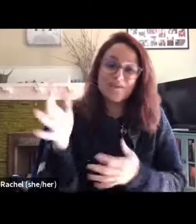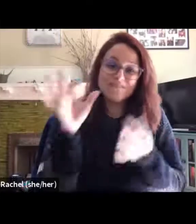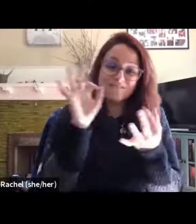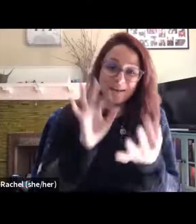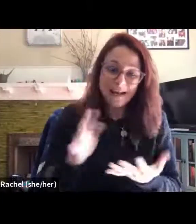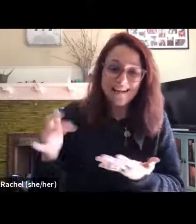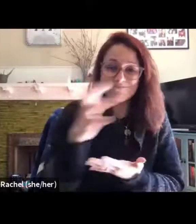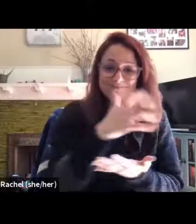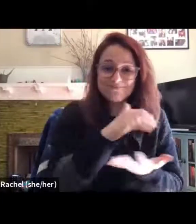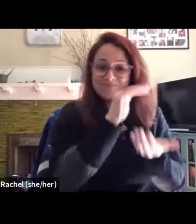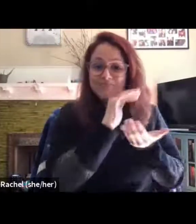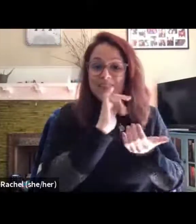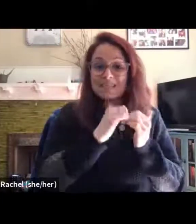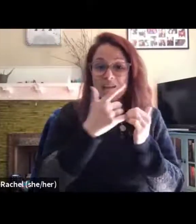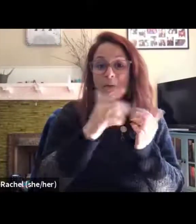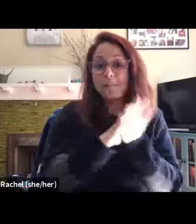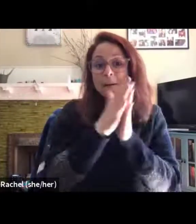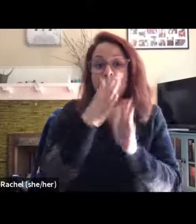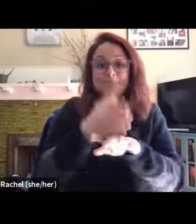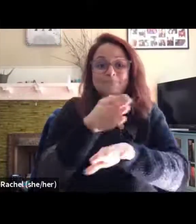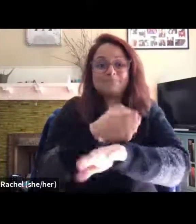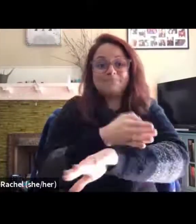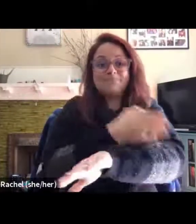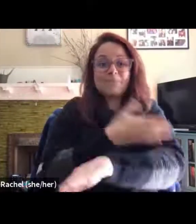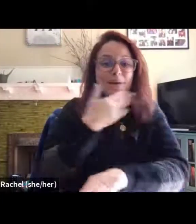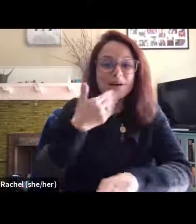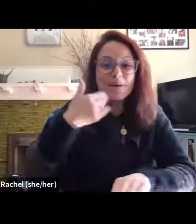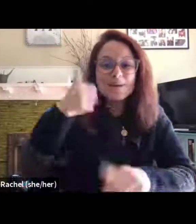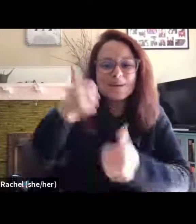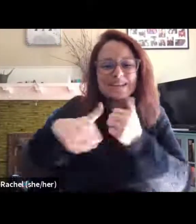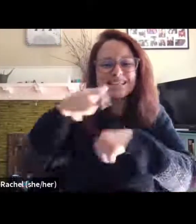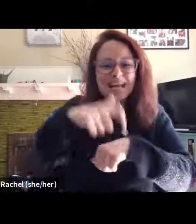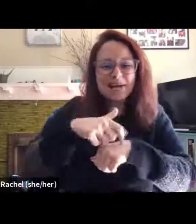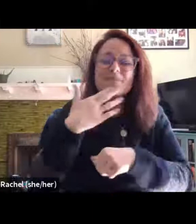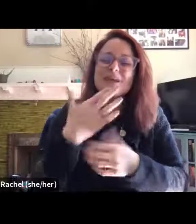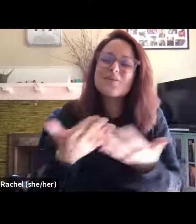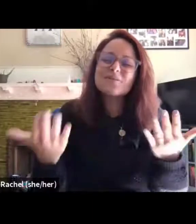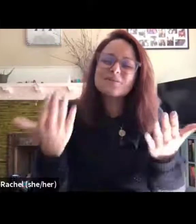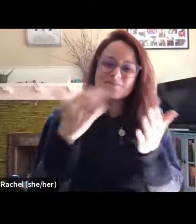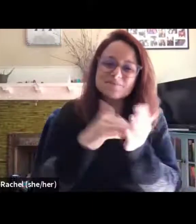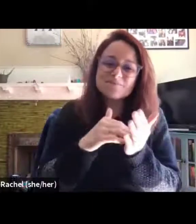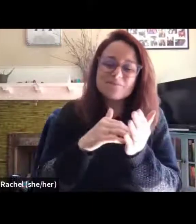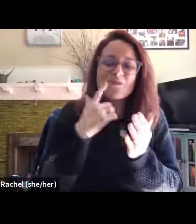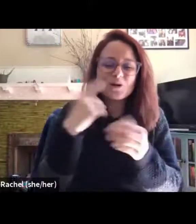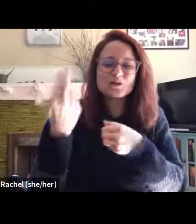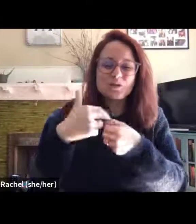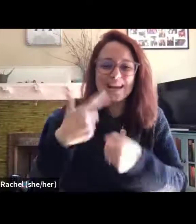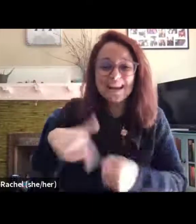and that's how we get better each time. Thanks again for joining us today, everybody.